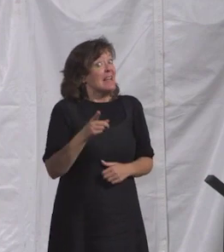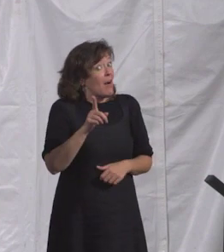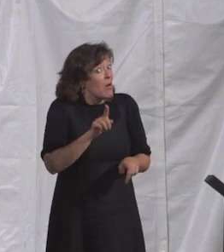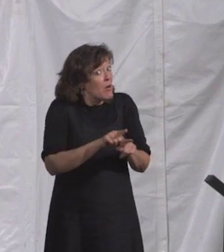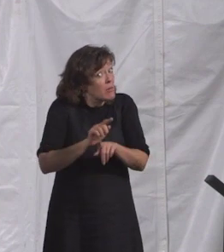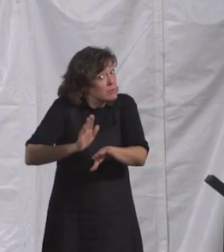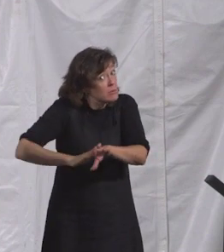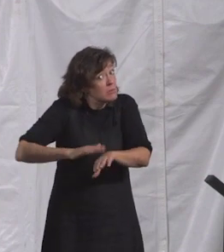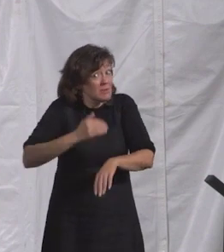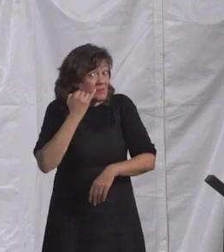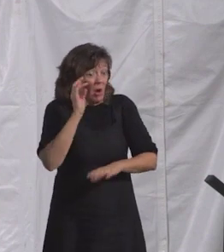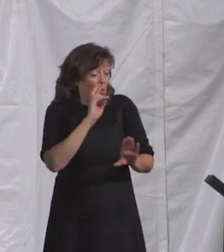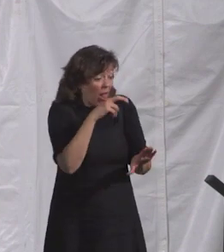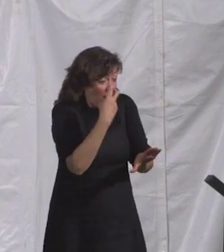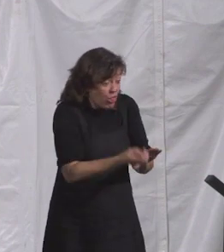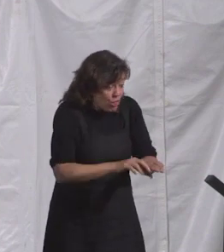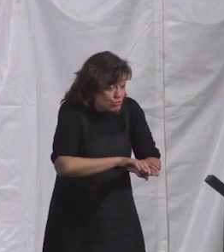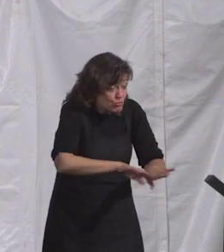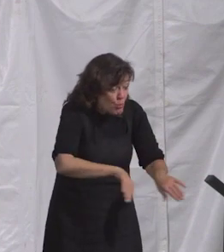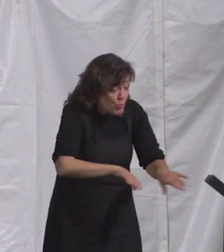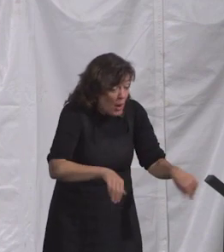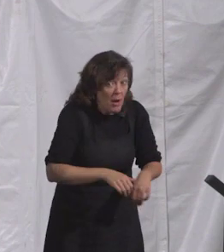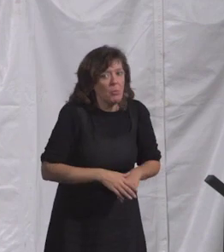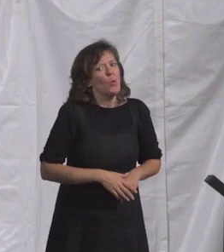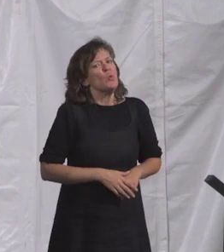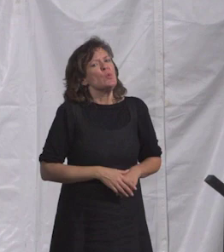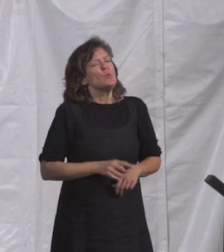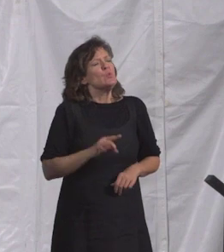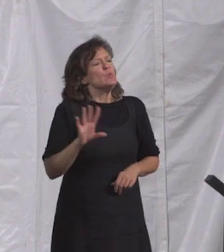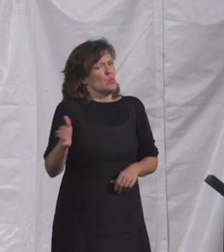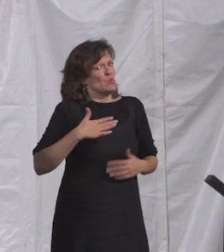bodies. And we thought, well, that's inconsistent.